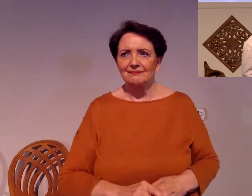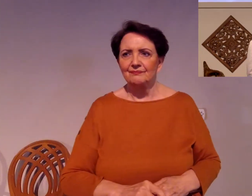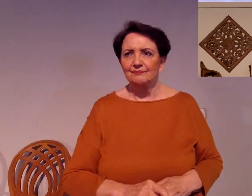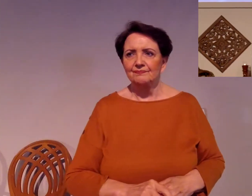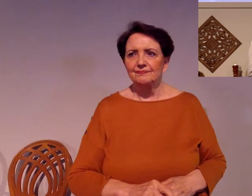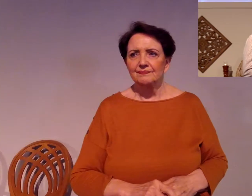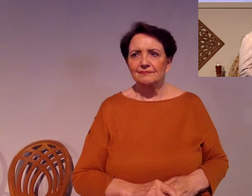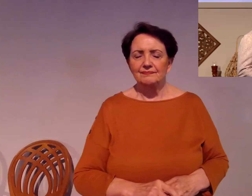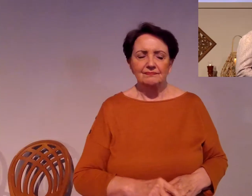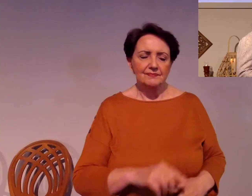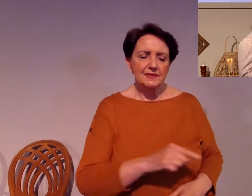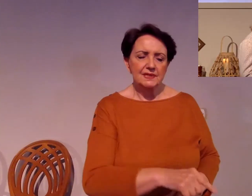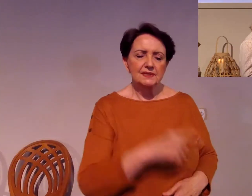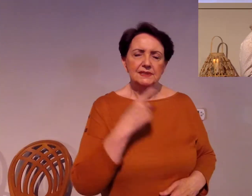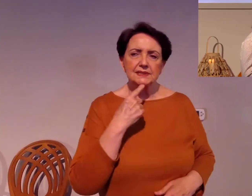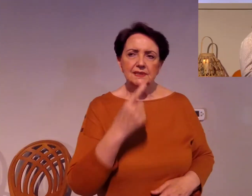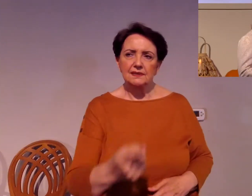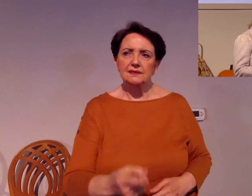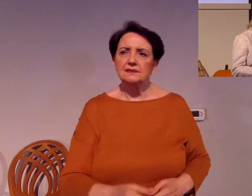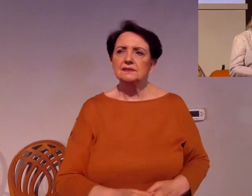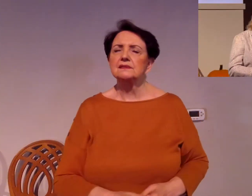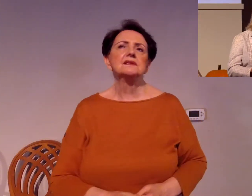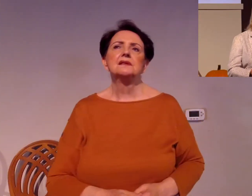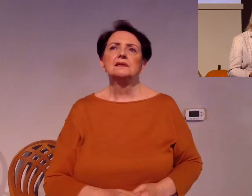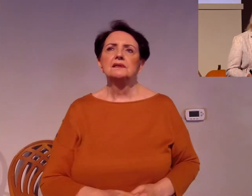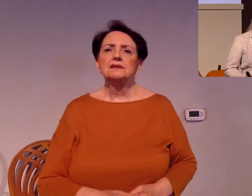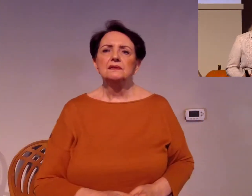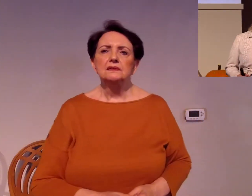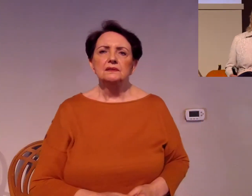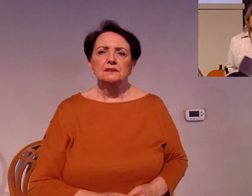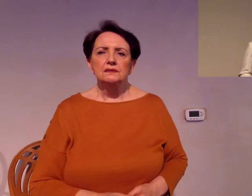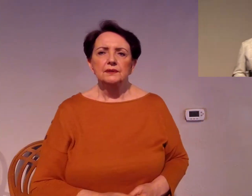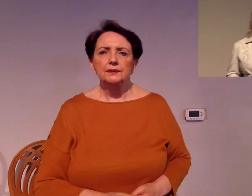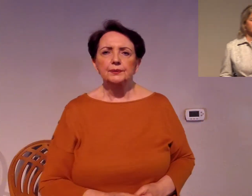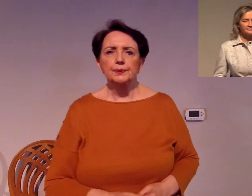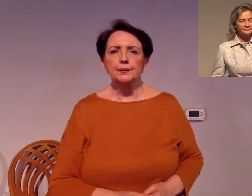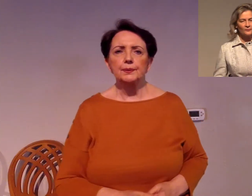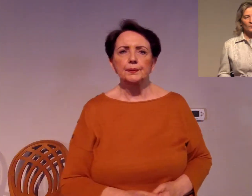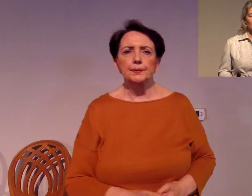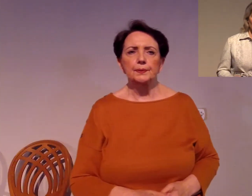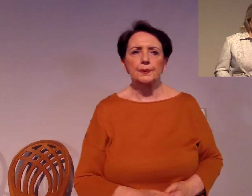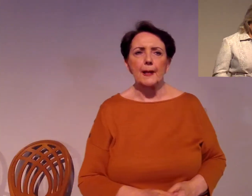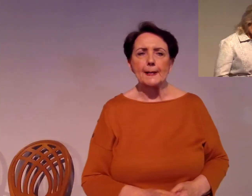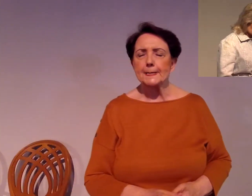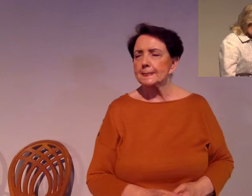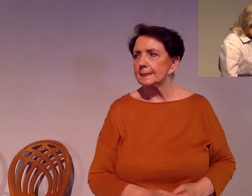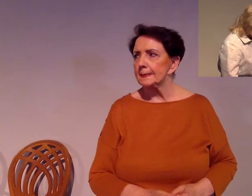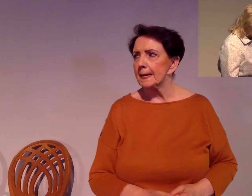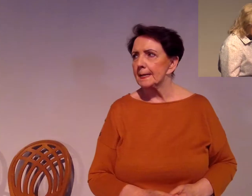He tells us that he talks about us.